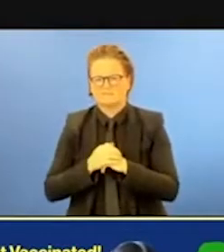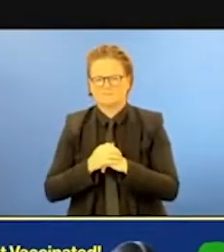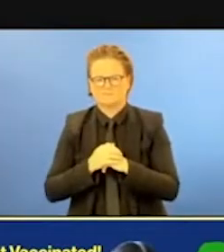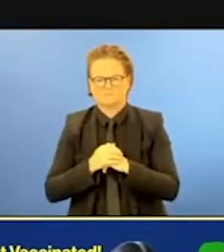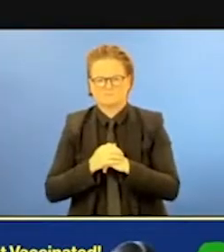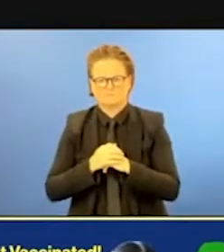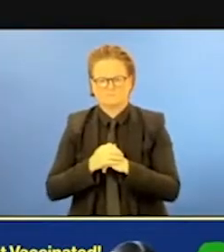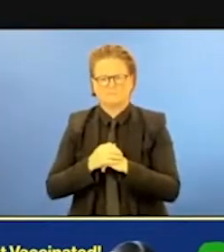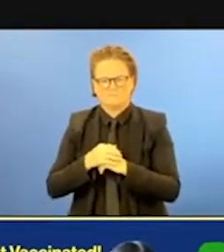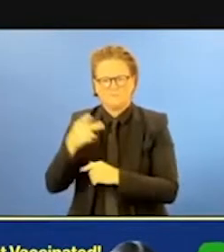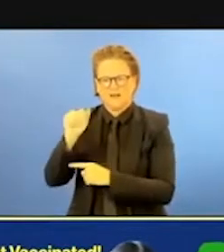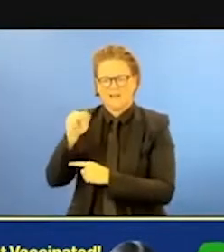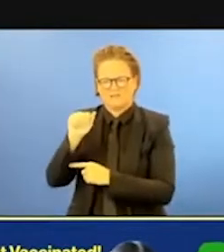vaccine.